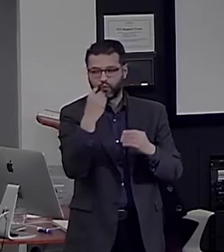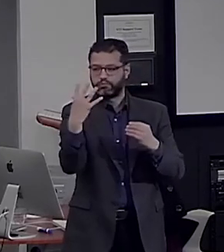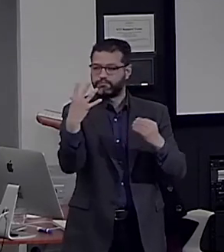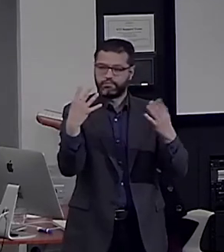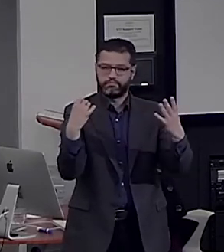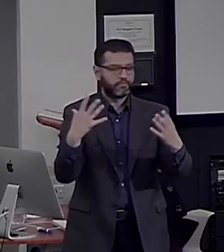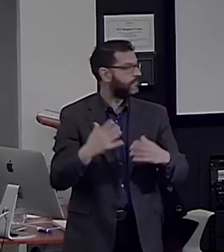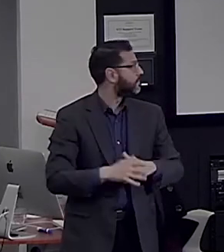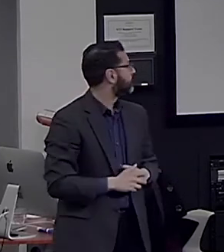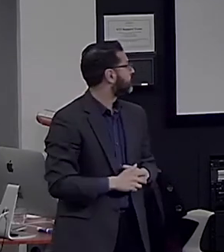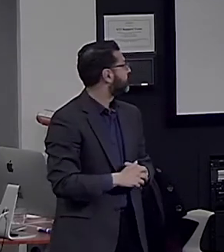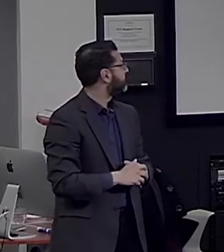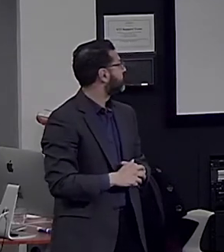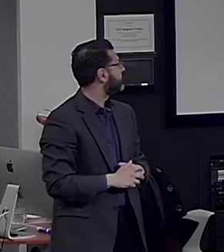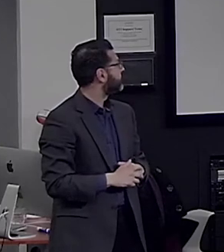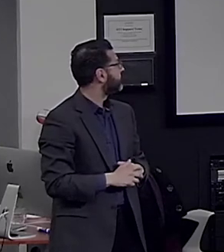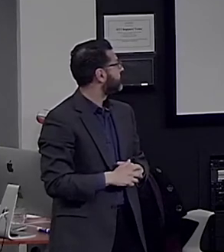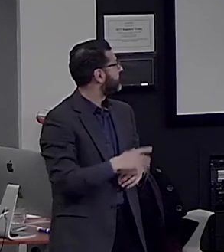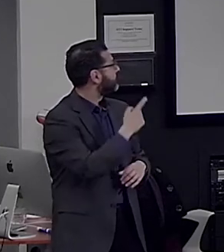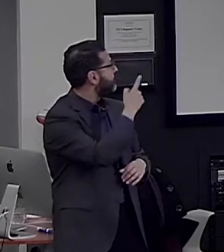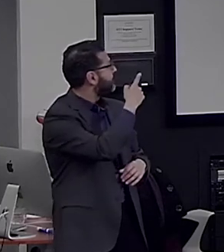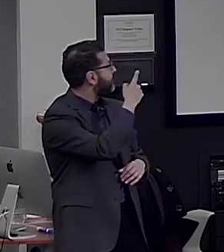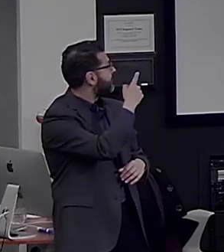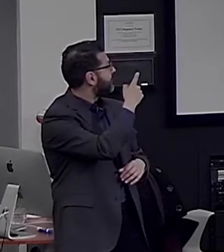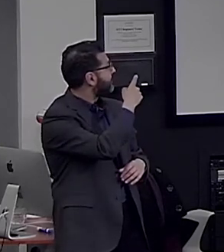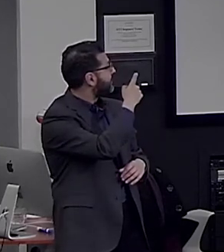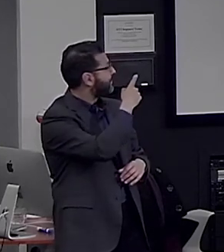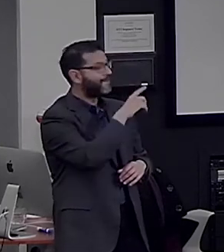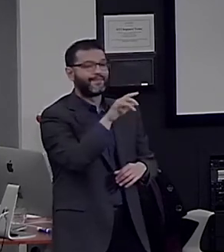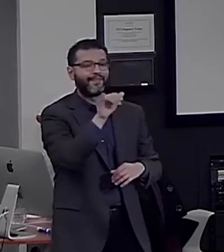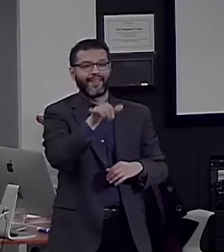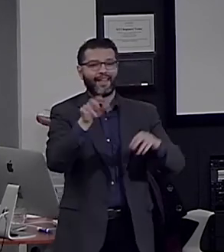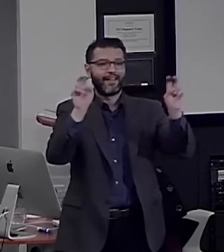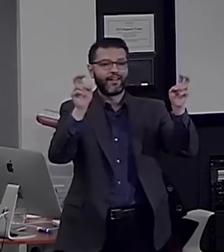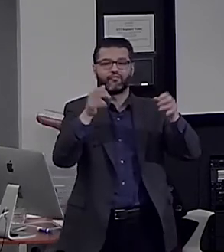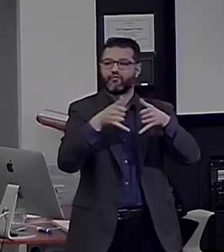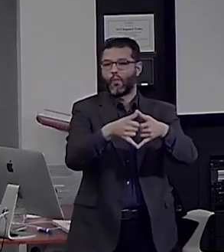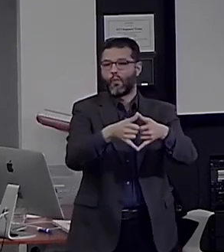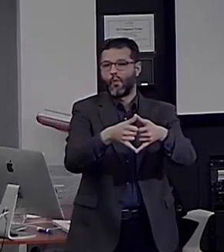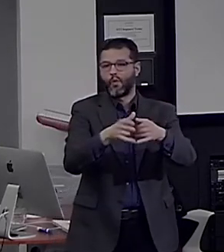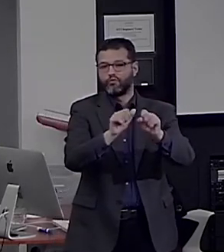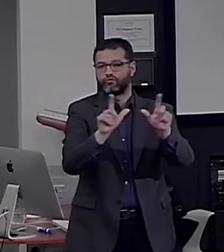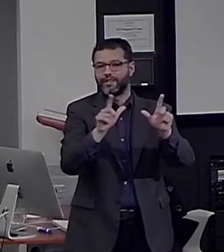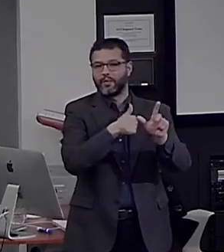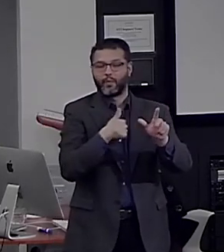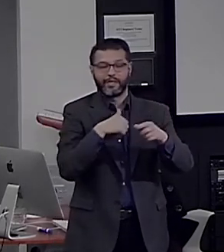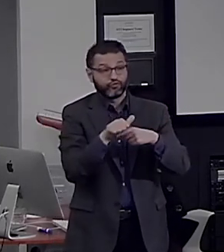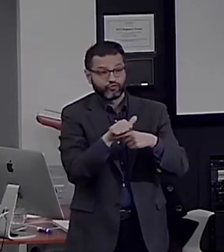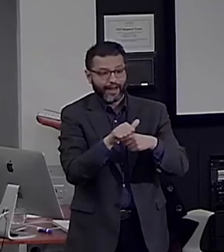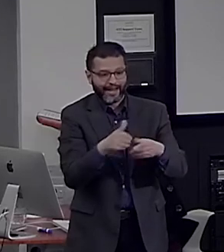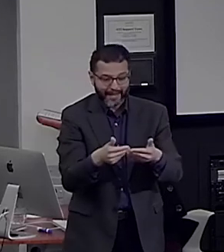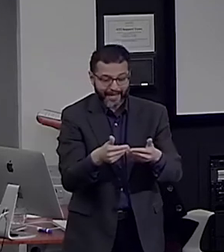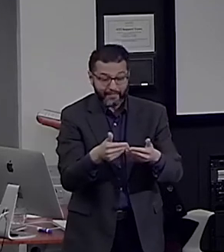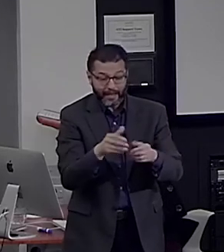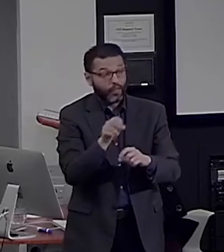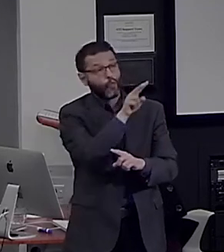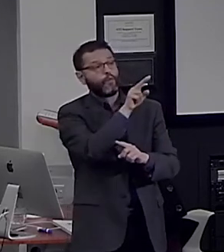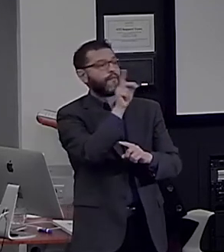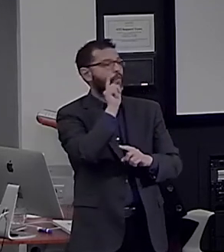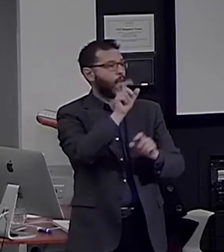and so this is the real and this is the reward screen where we train the baby to look for a pop-up video